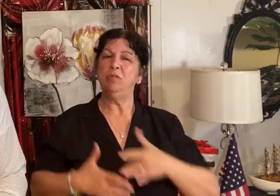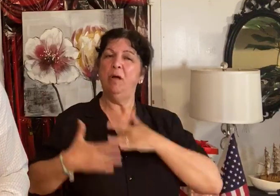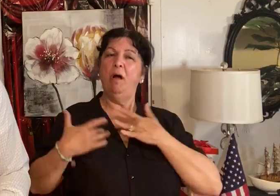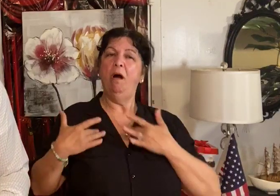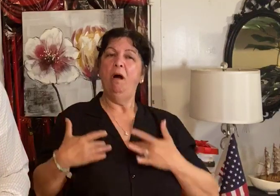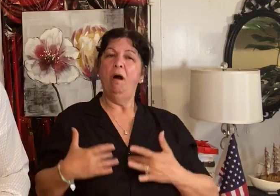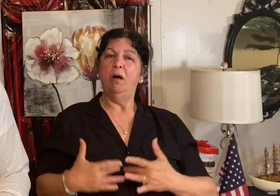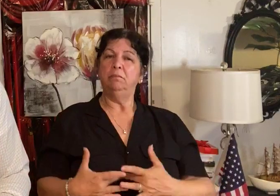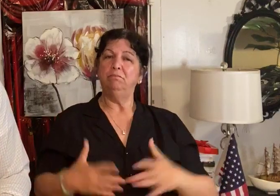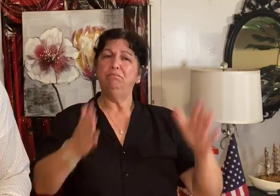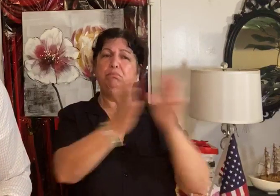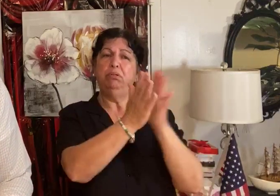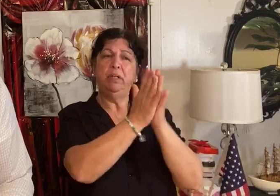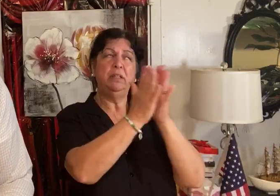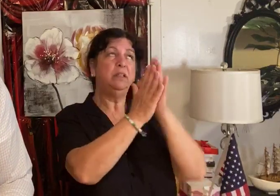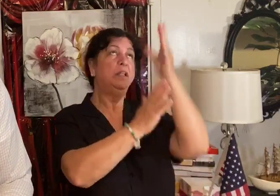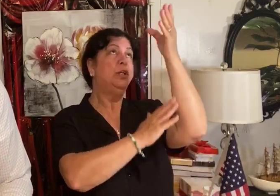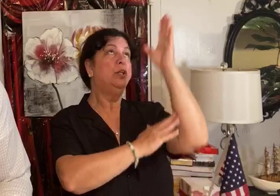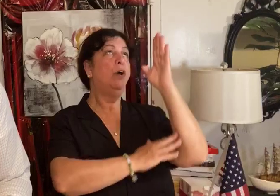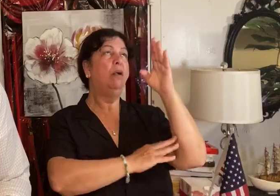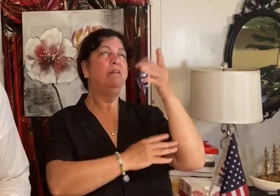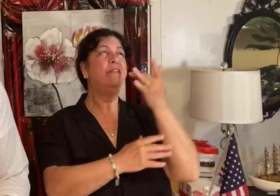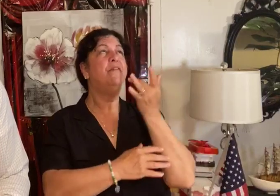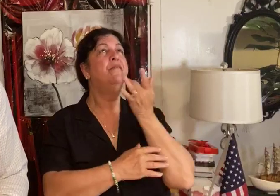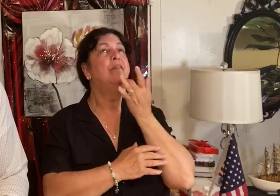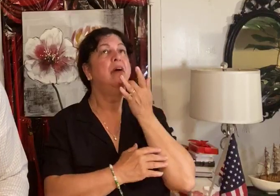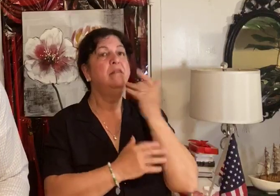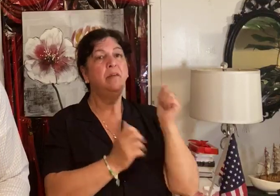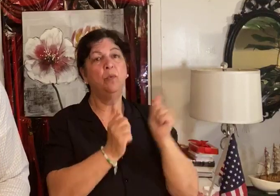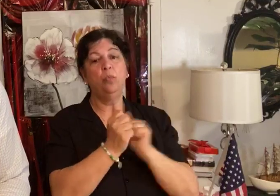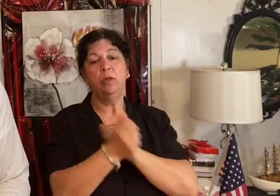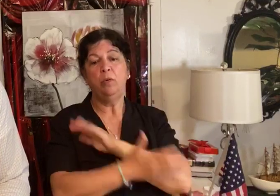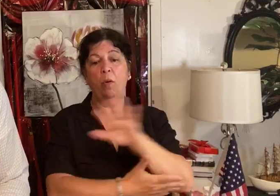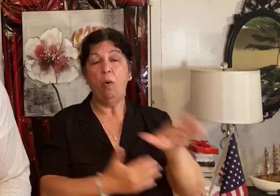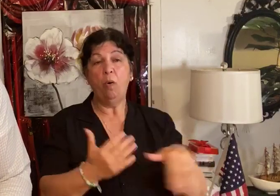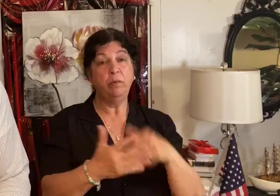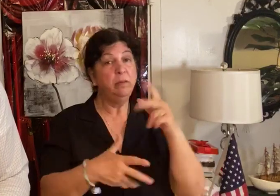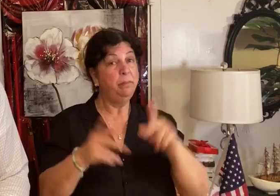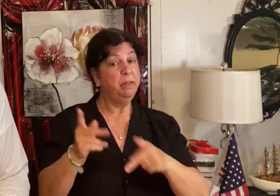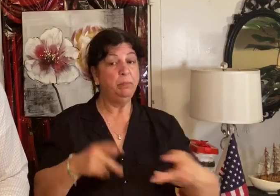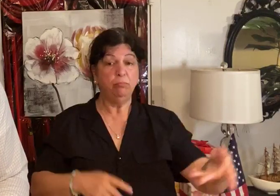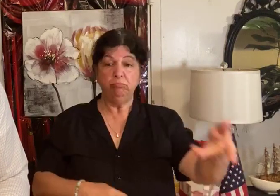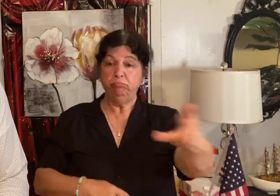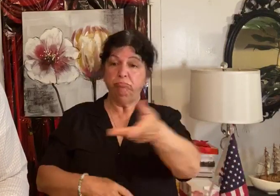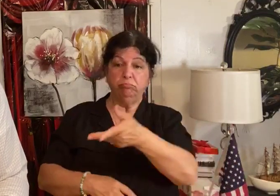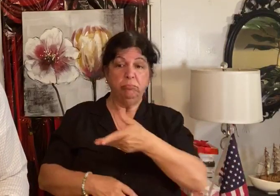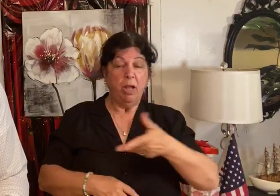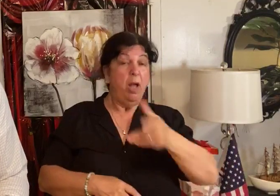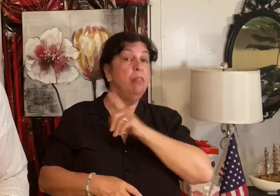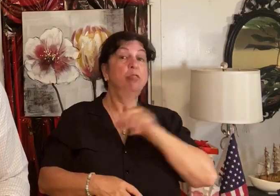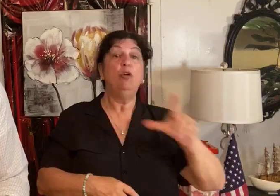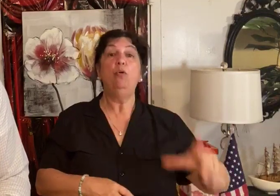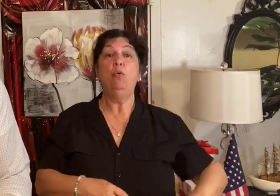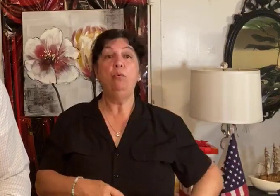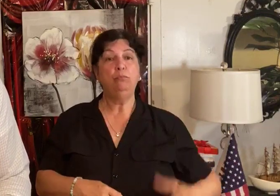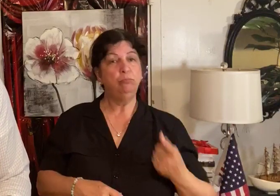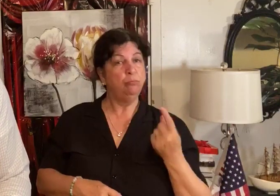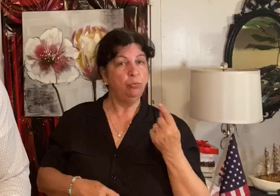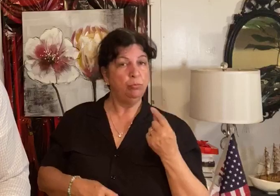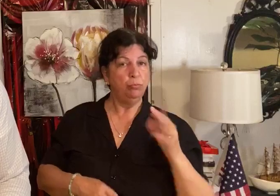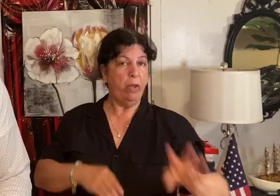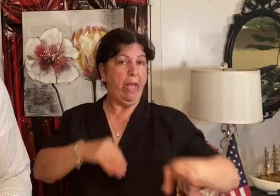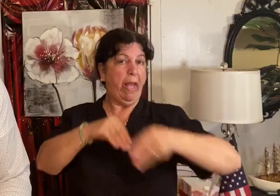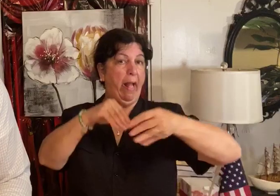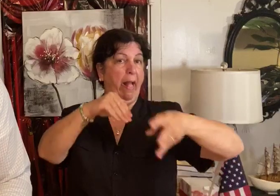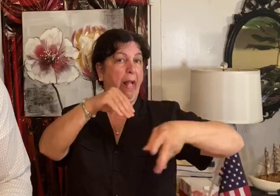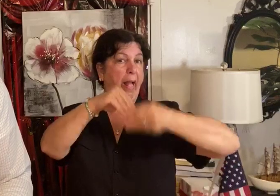heart, praising God and having favor with all the people. And the Lord added to the church